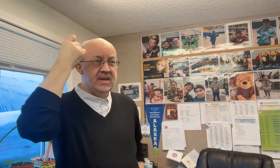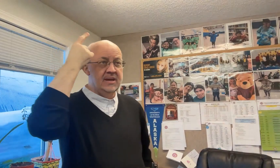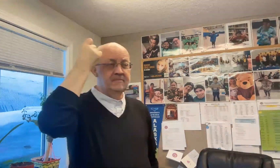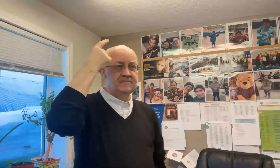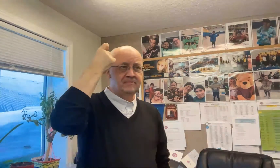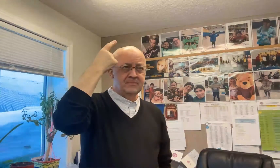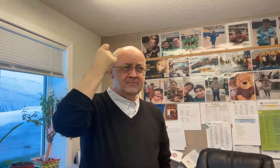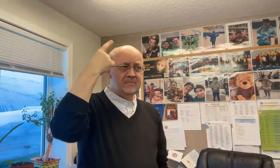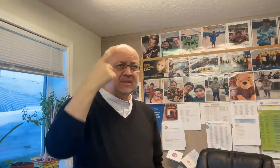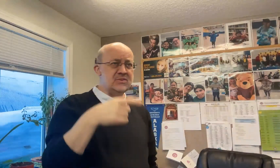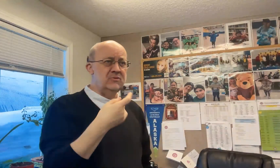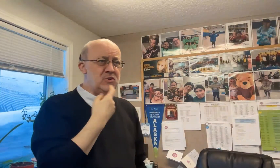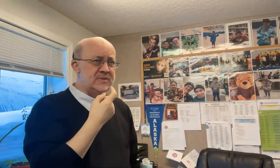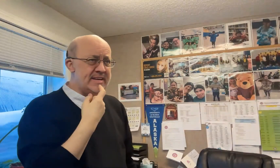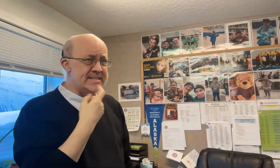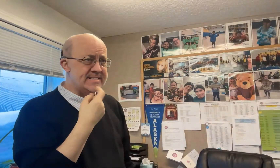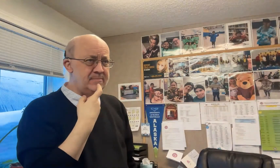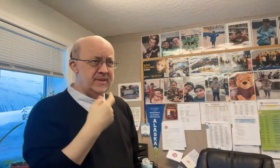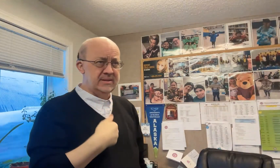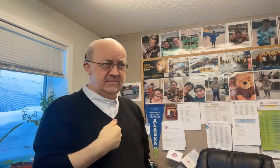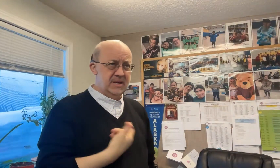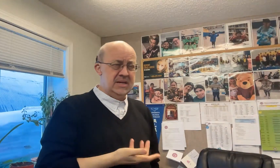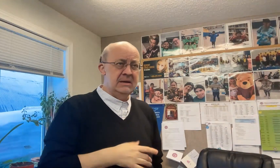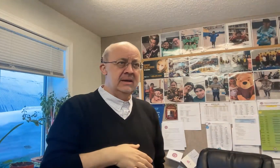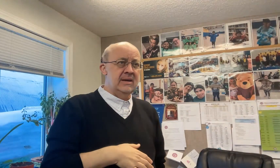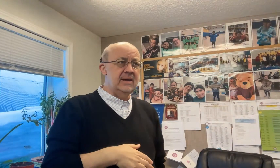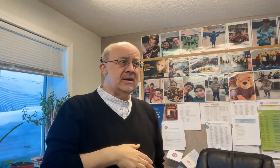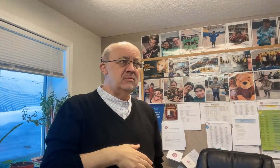understand. So if you said something to me and I went,